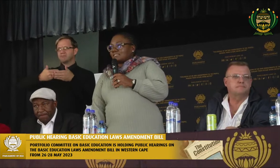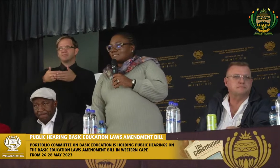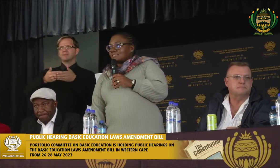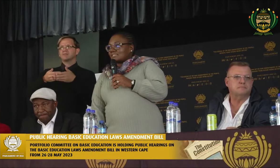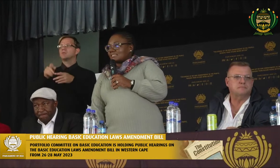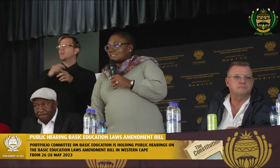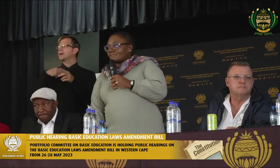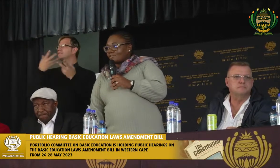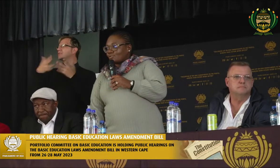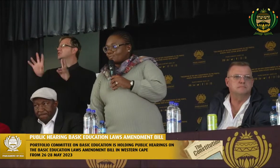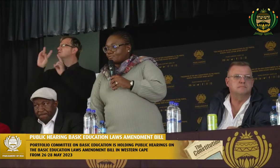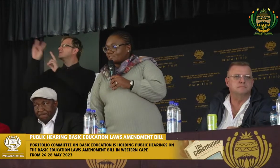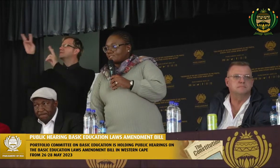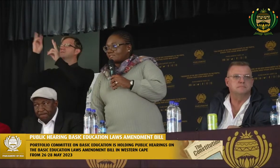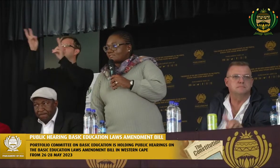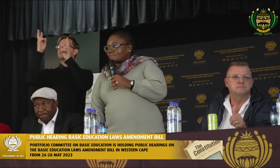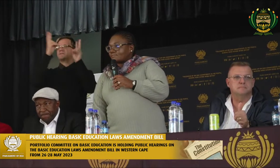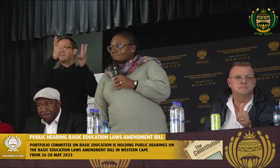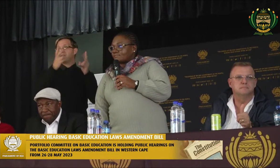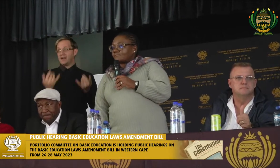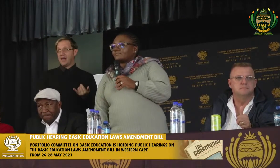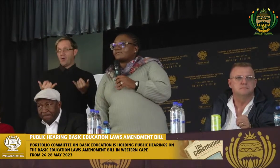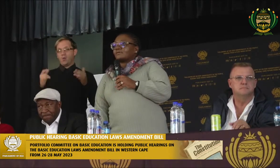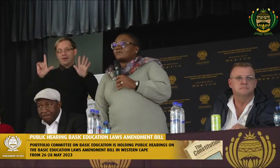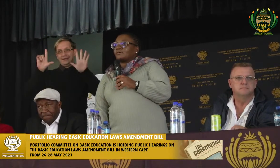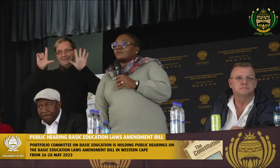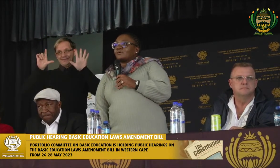the country. This is the 7th province.